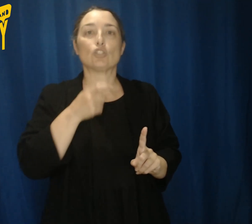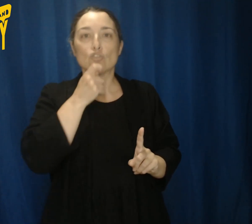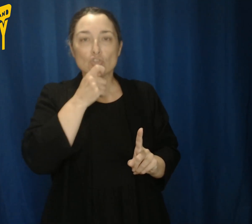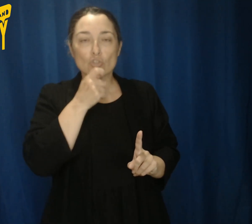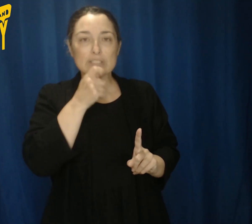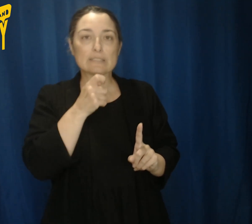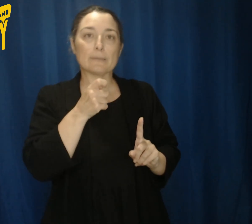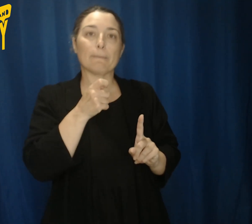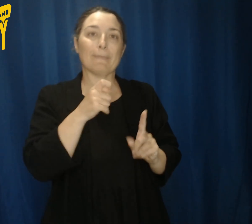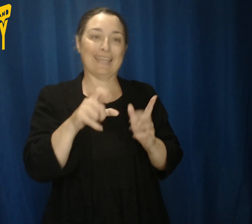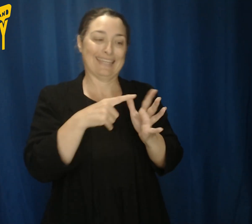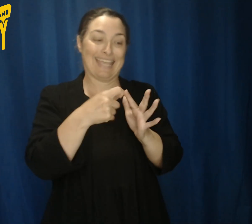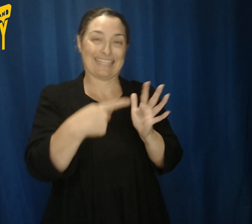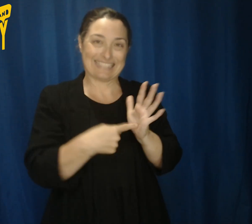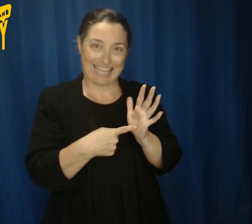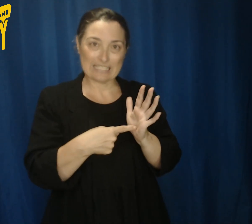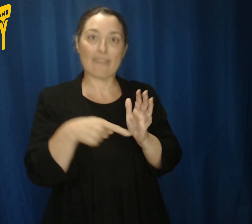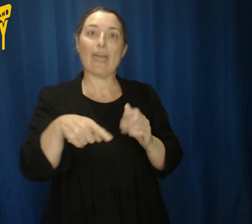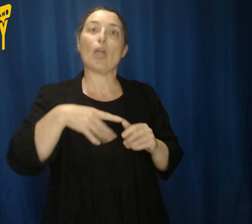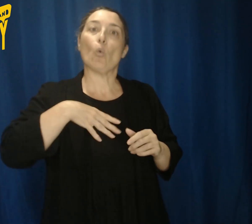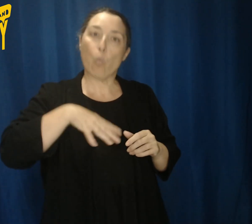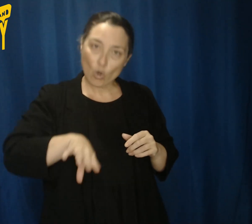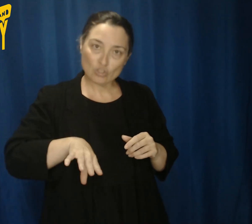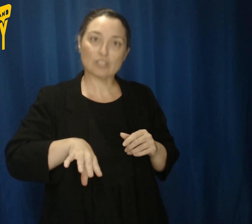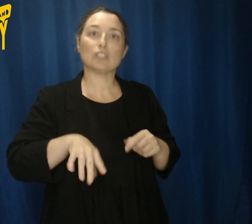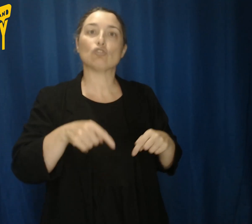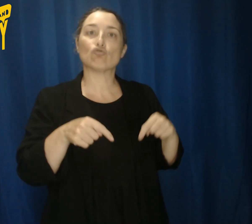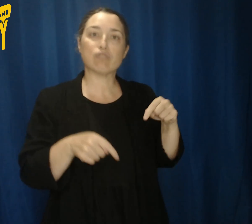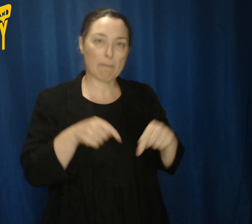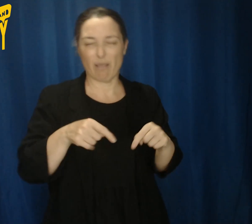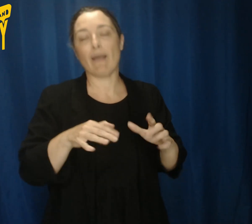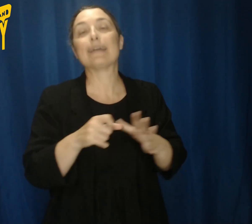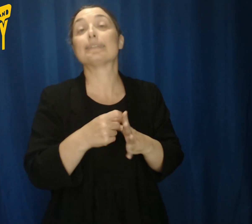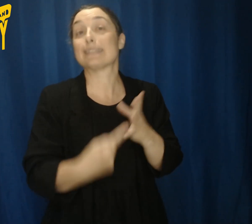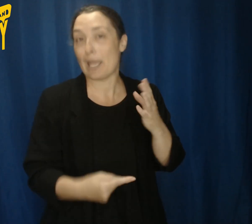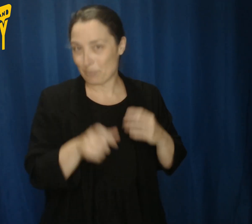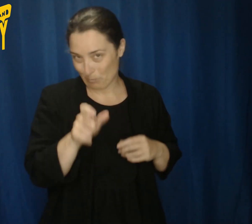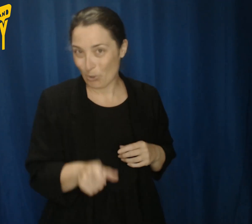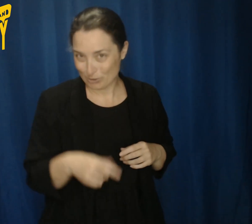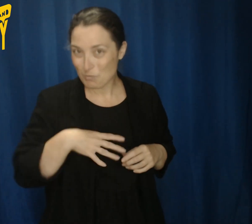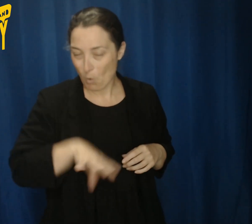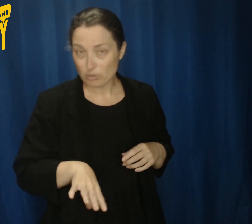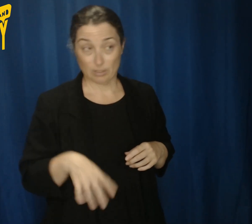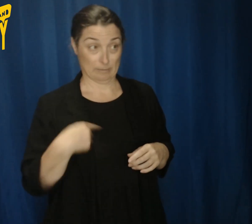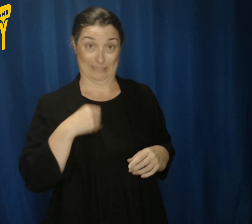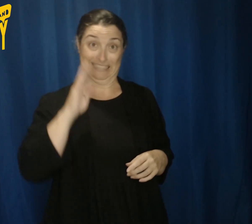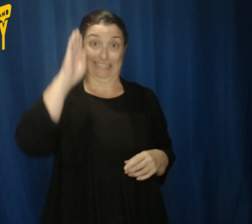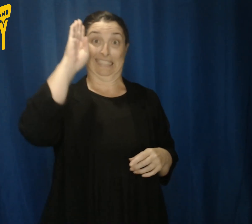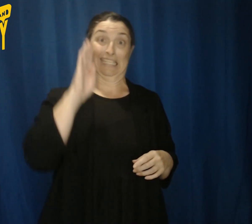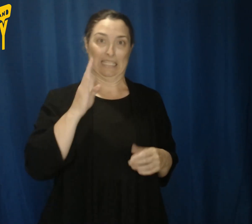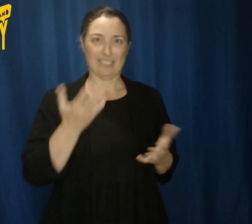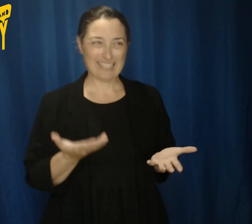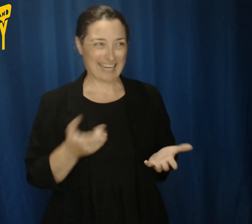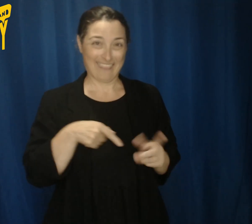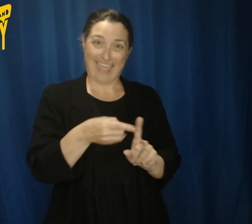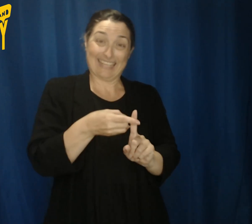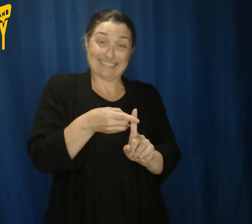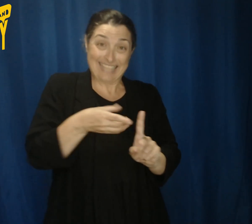wanted a cripple and a disabled person, and there I was. And so, you know, that sort of targeting changed my